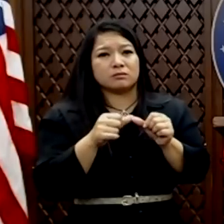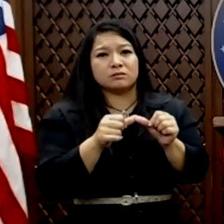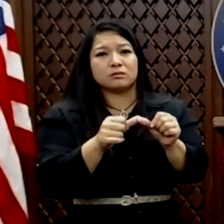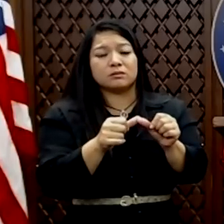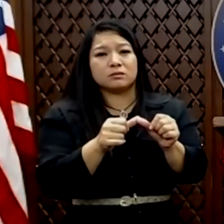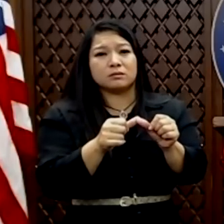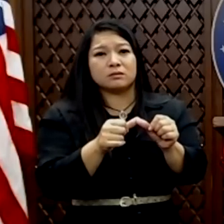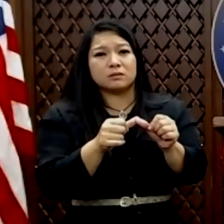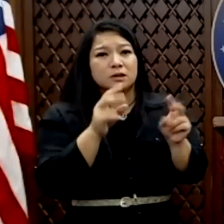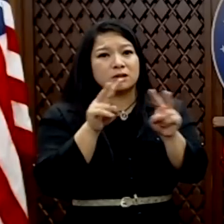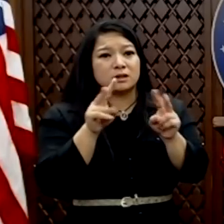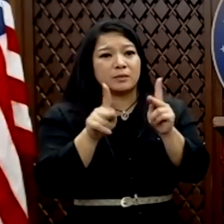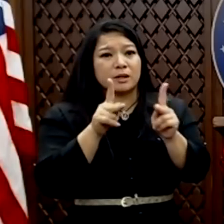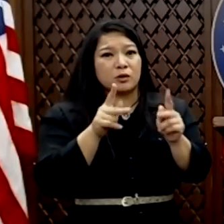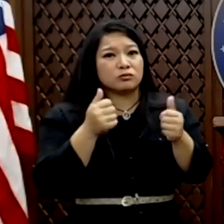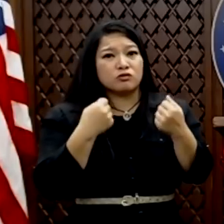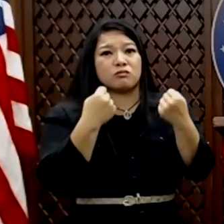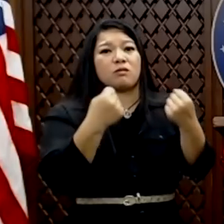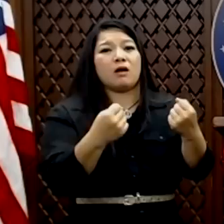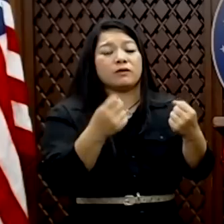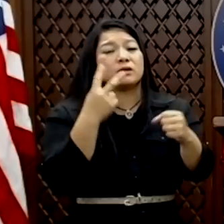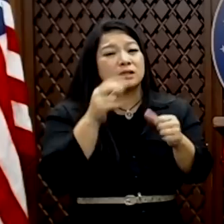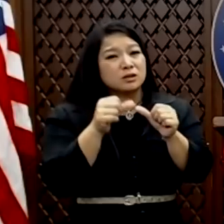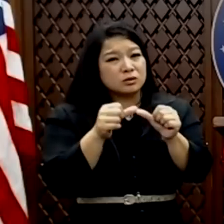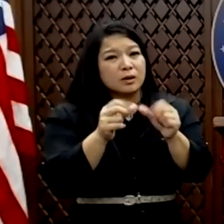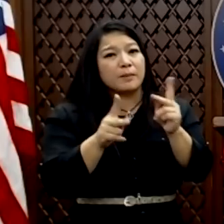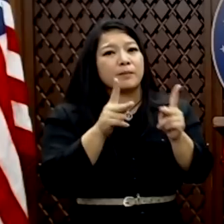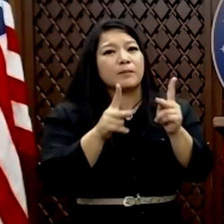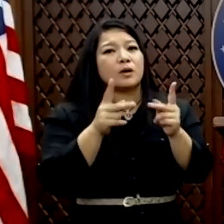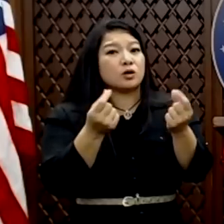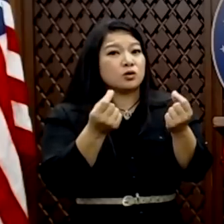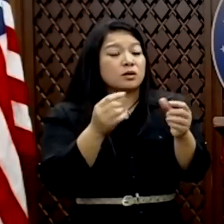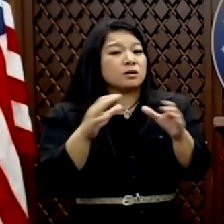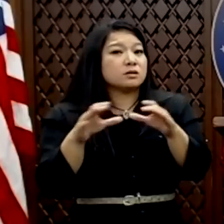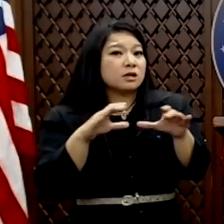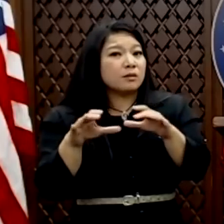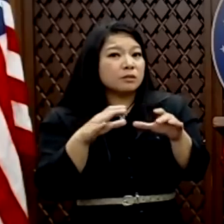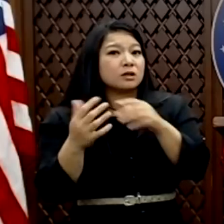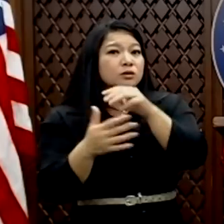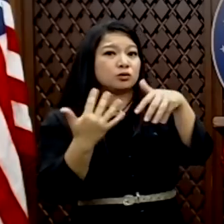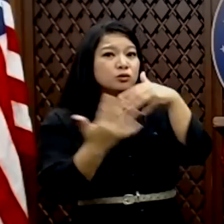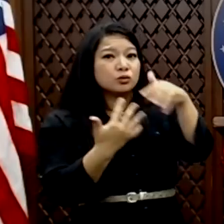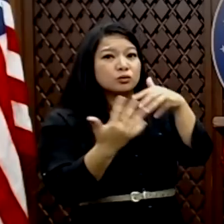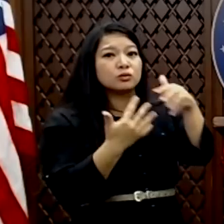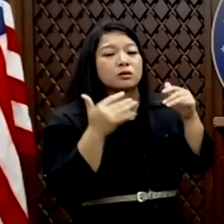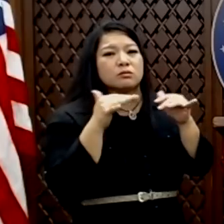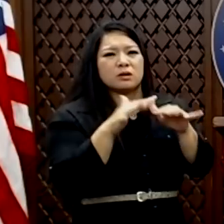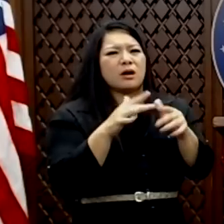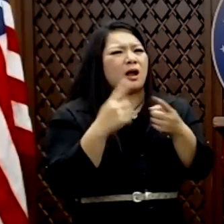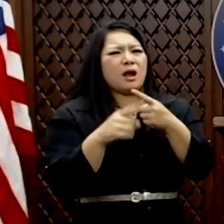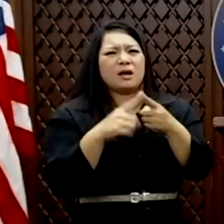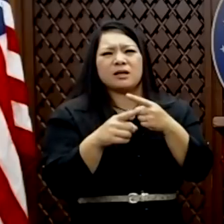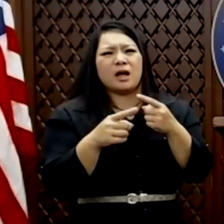see people traveling out there, if we continue seeing people doing social gatherings. I